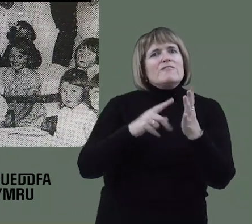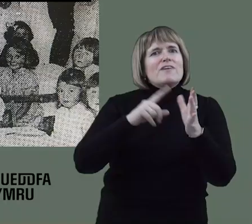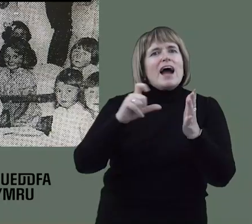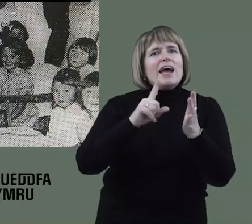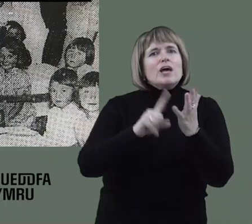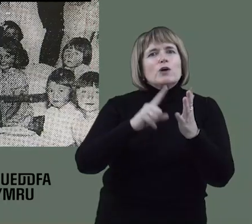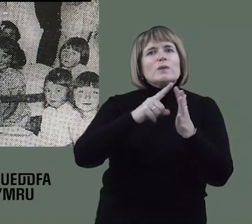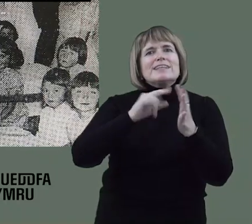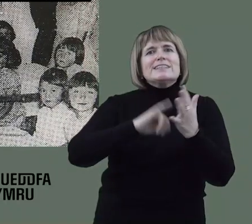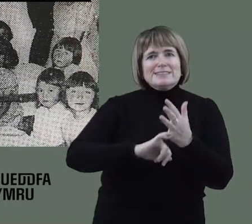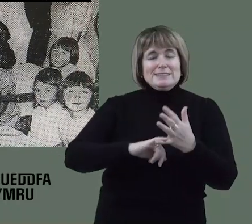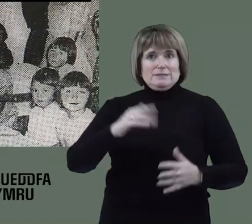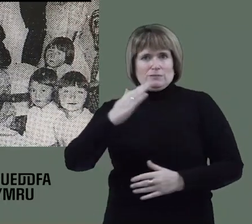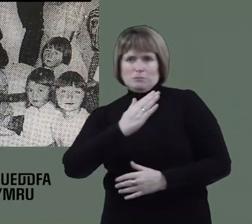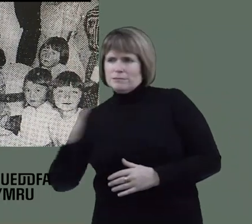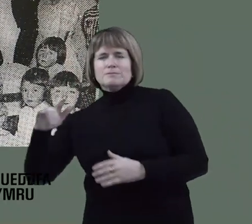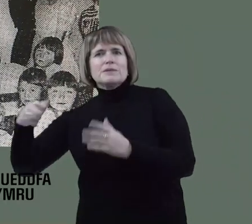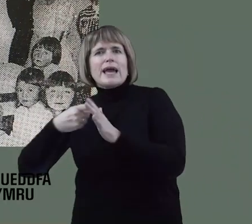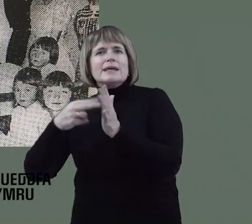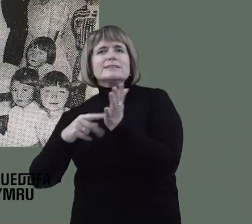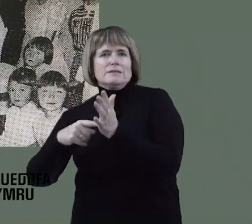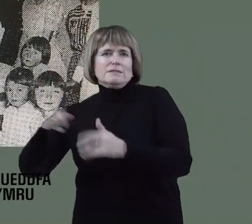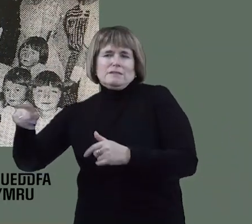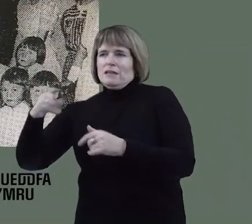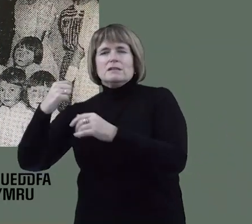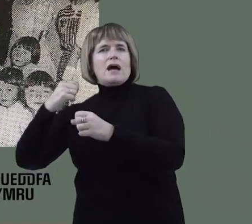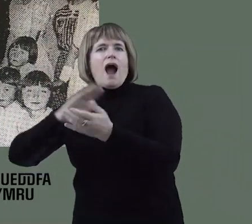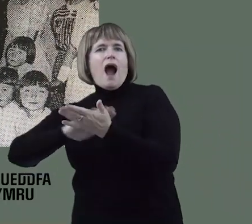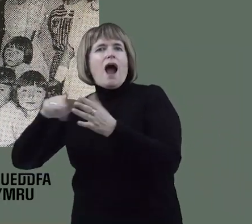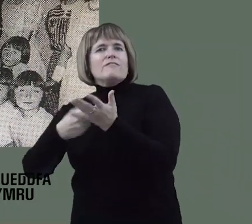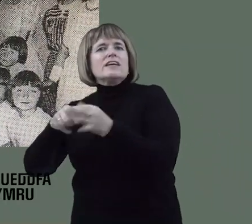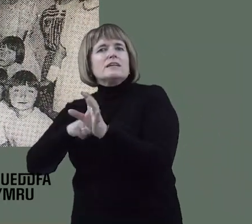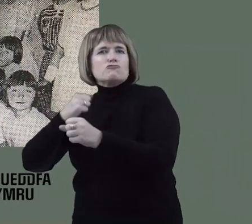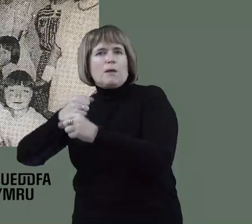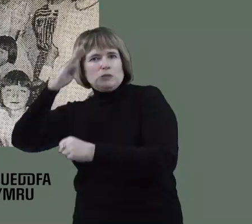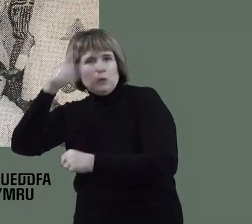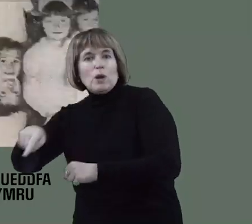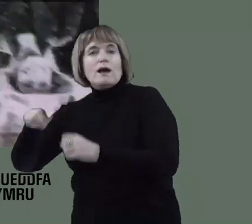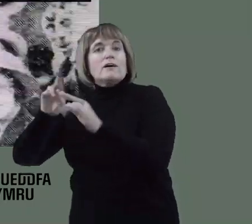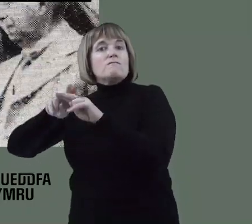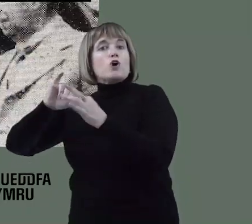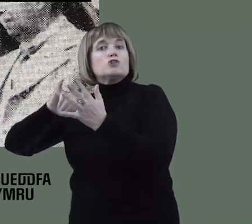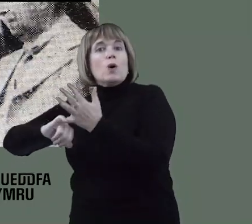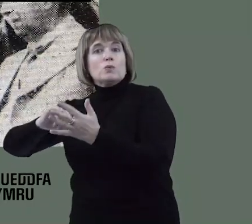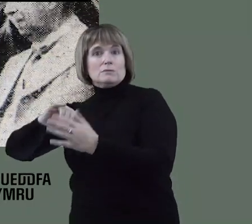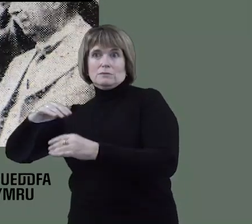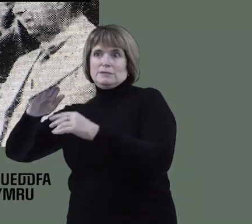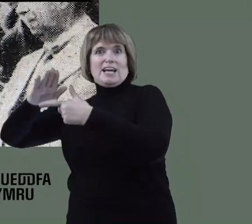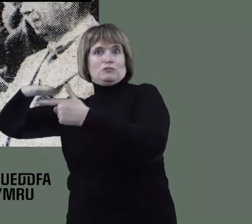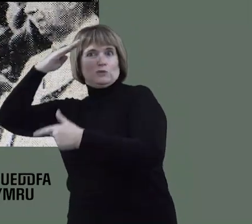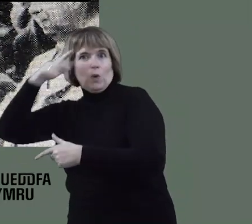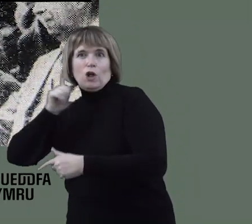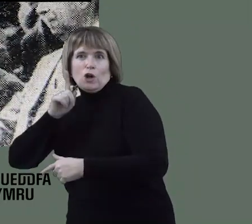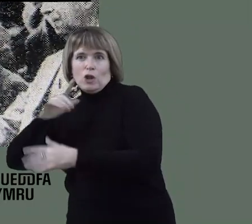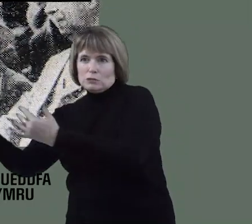from Harvey Grammar School and the Folkestone High School for Girls also